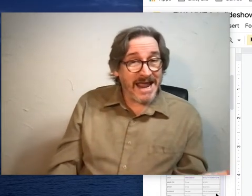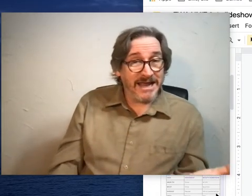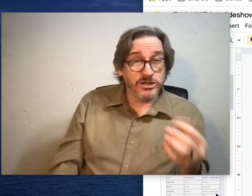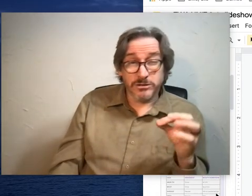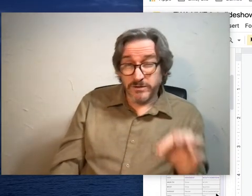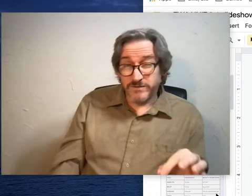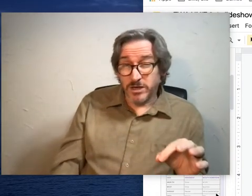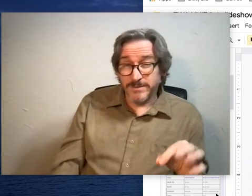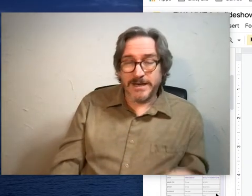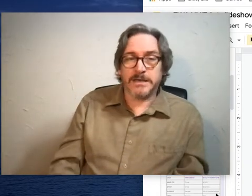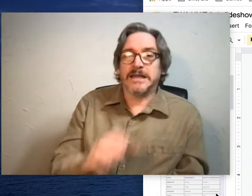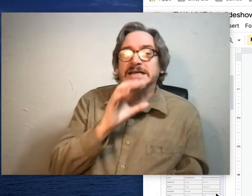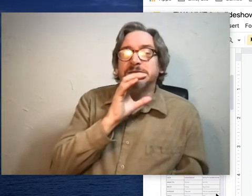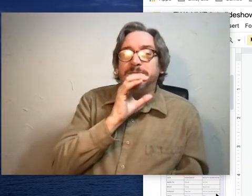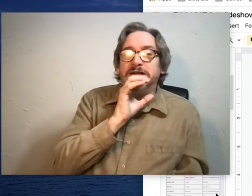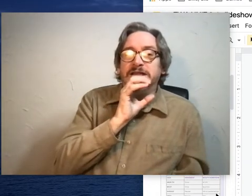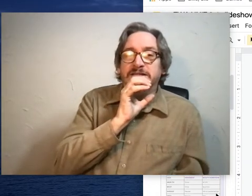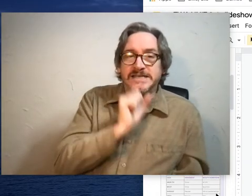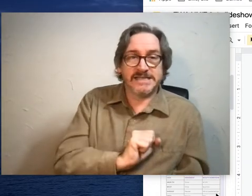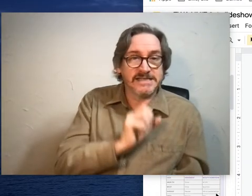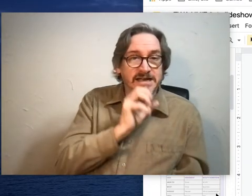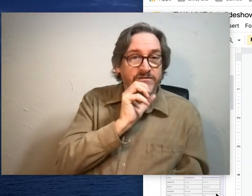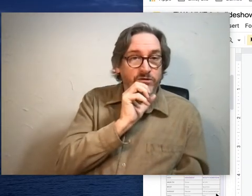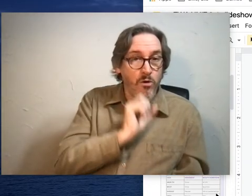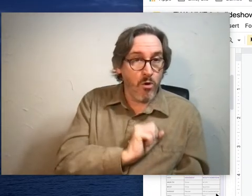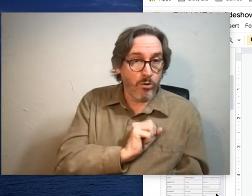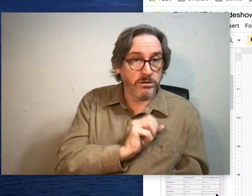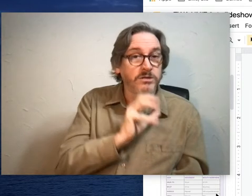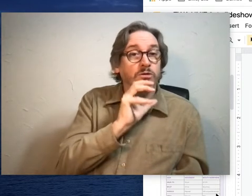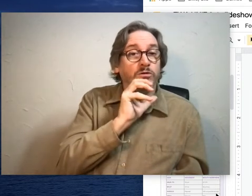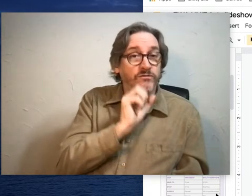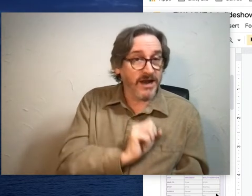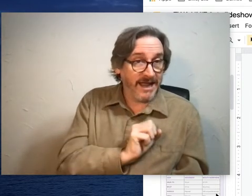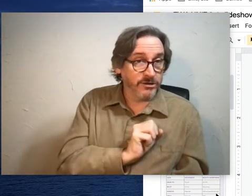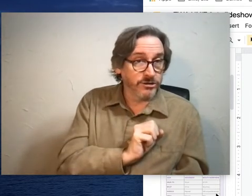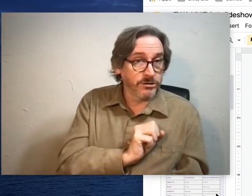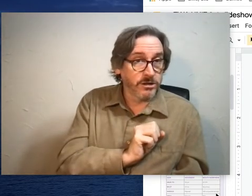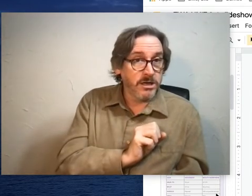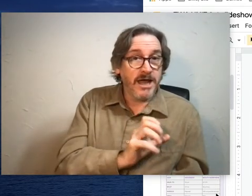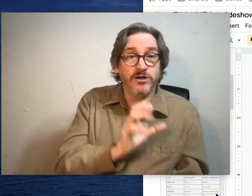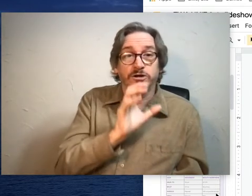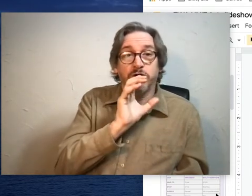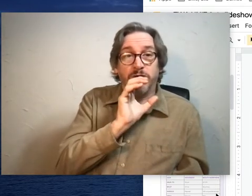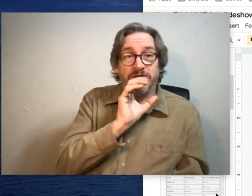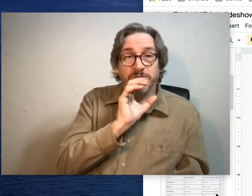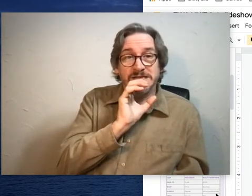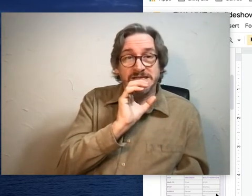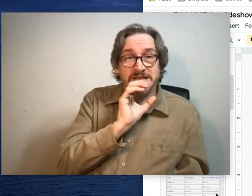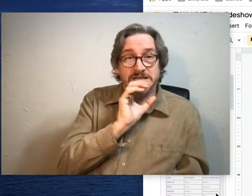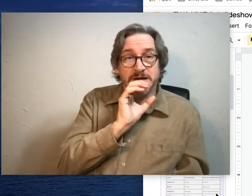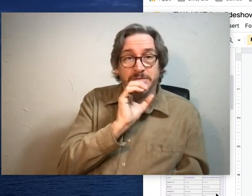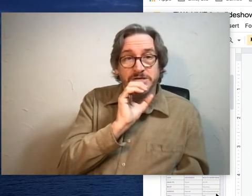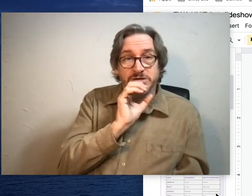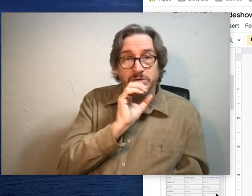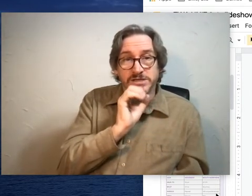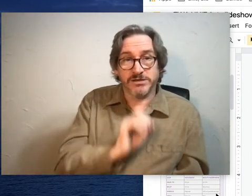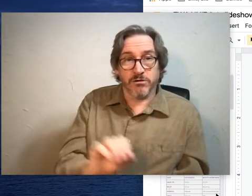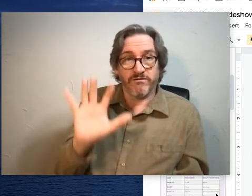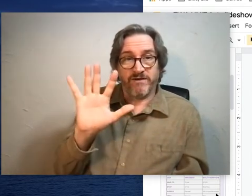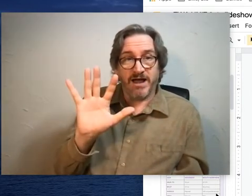For age, we've talked about it in class, but this is the sign for old or for age. And you're going to go right from this into the number.